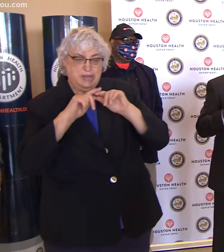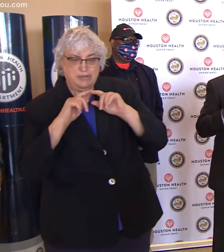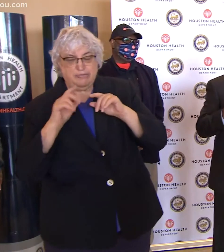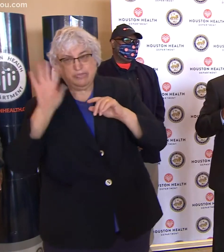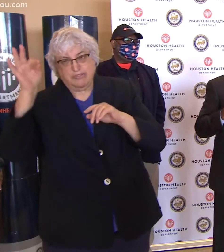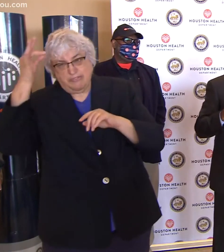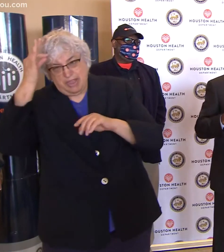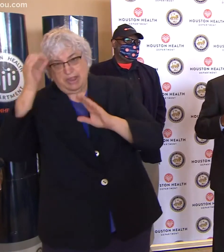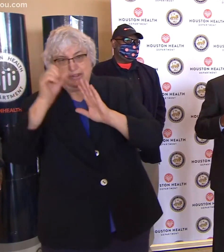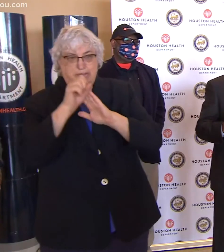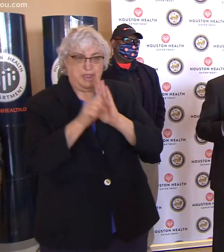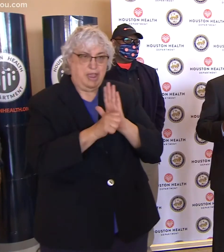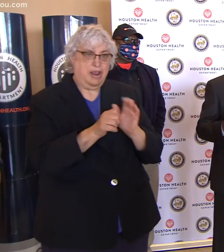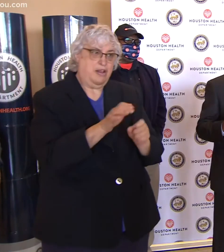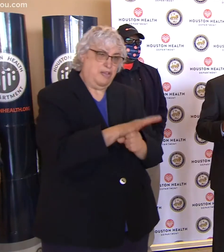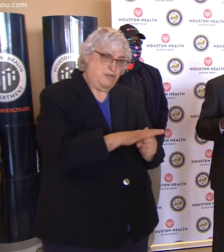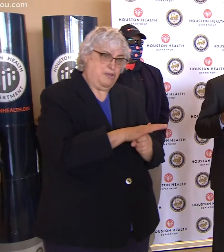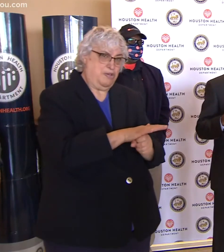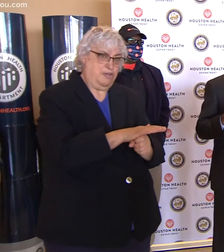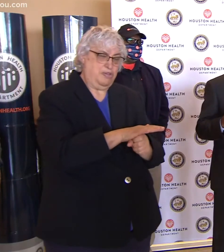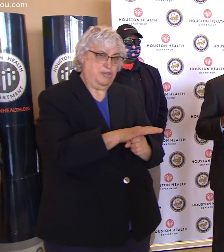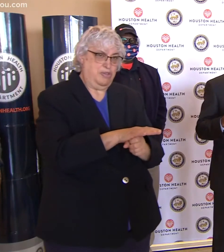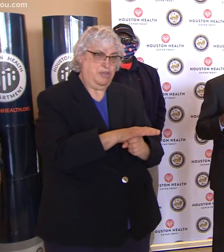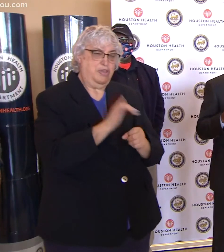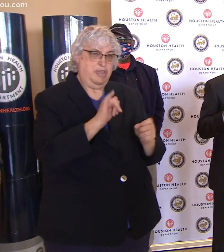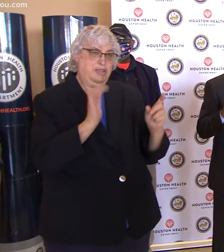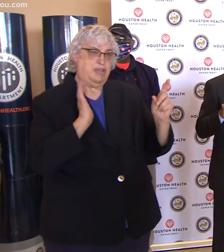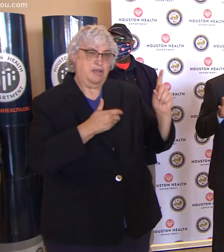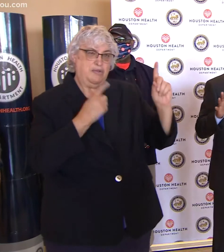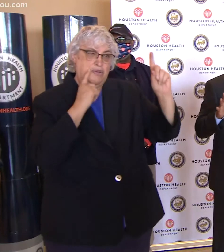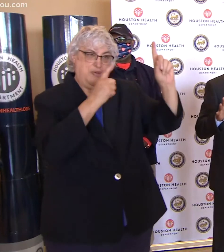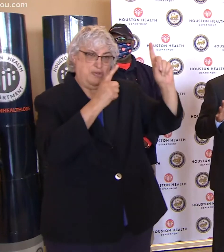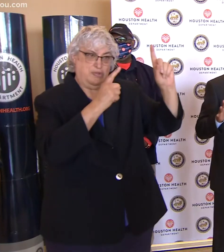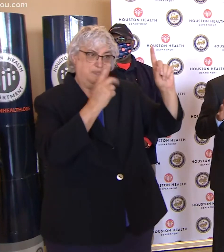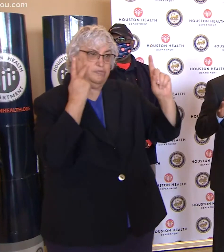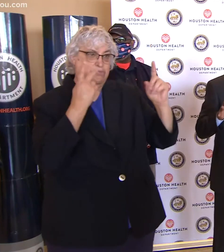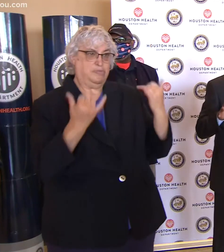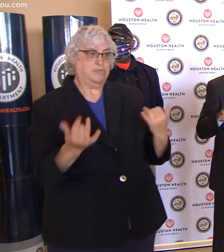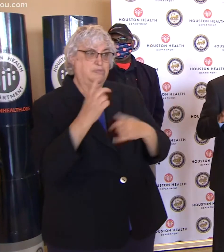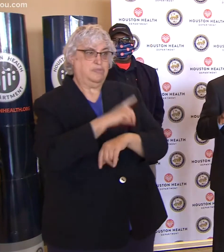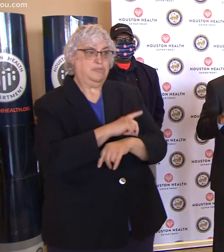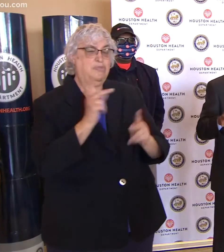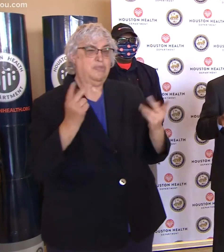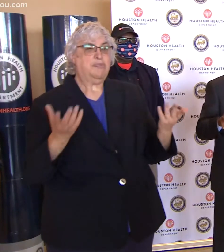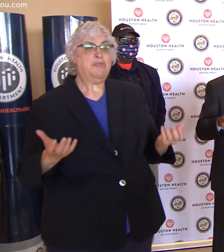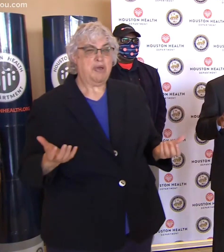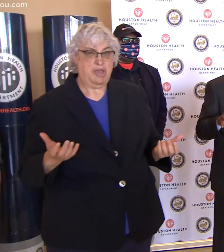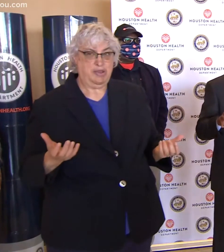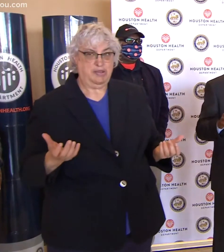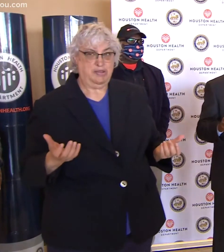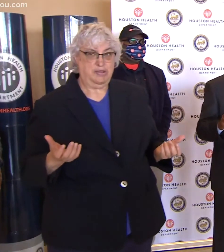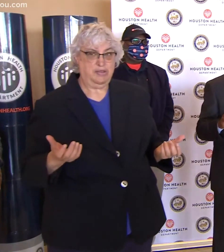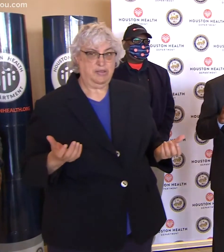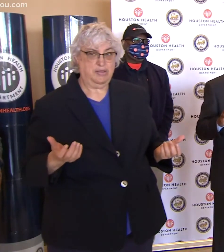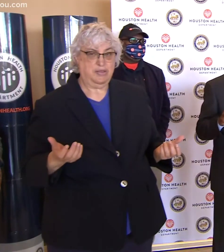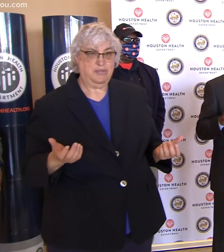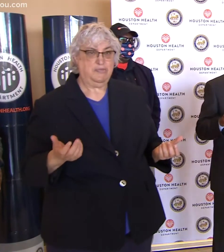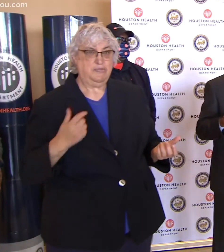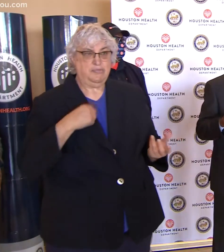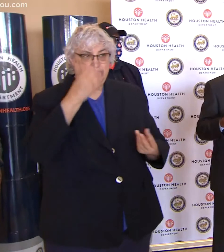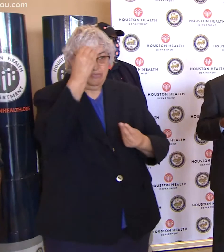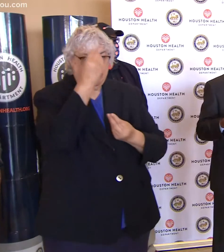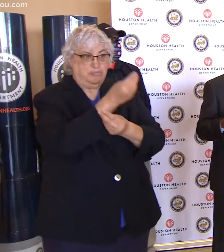the state, and the local units. But that's the goal. I mean, what we are seeing today is that people want the vaccine. And I will tell